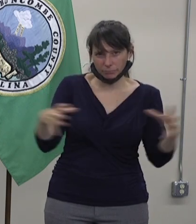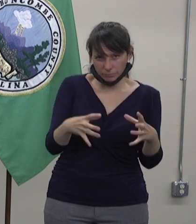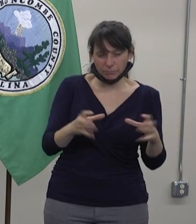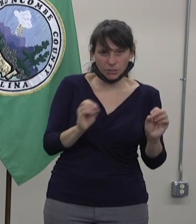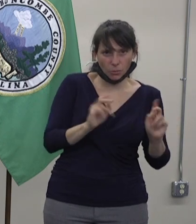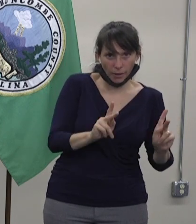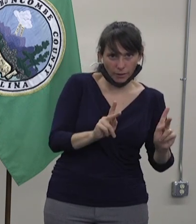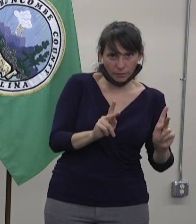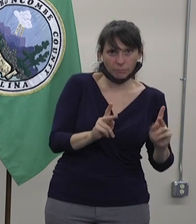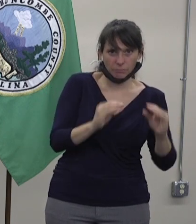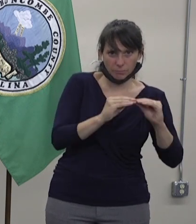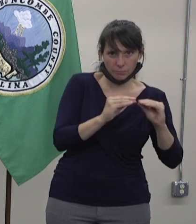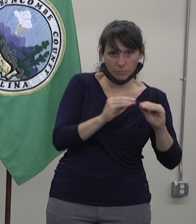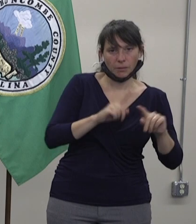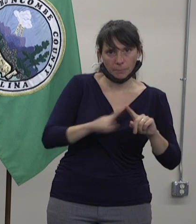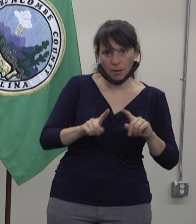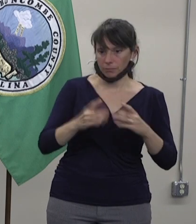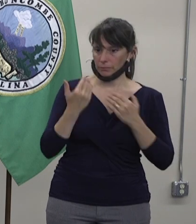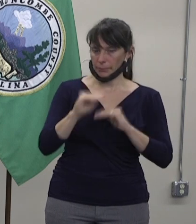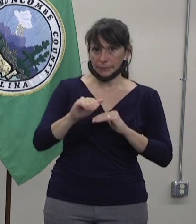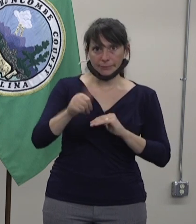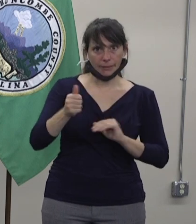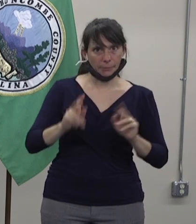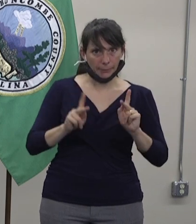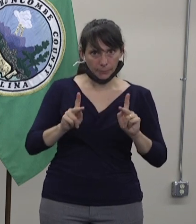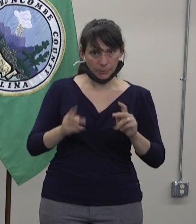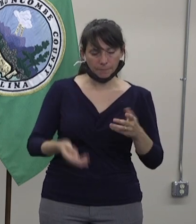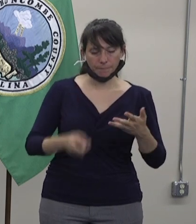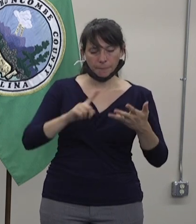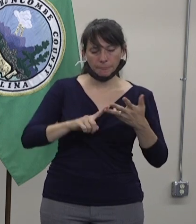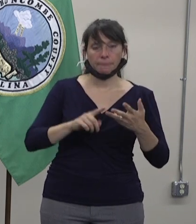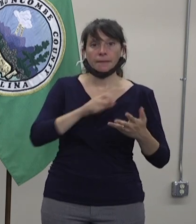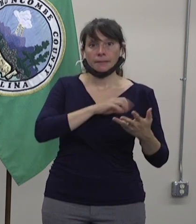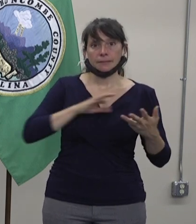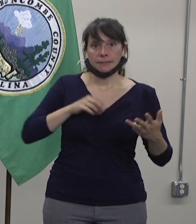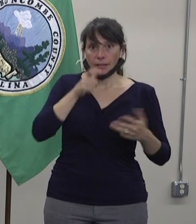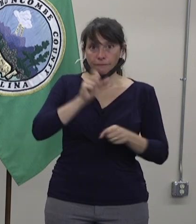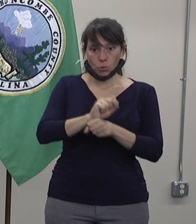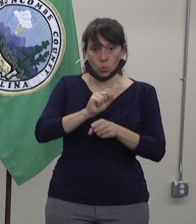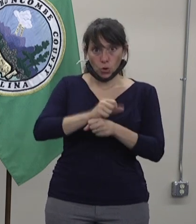Front of house staff must wear a face covering at all times.